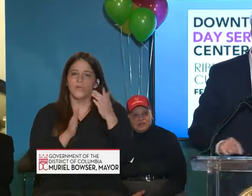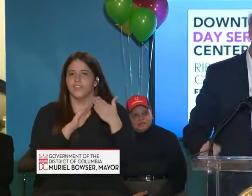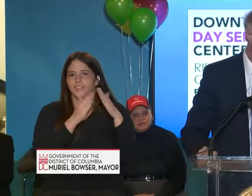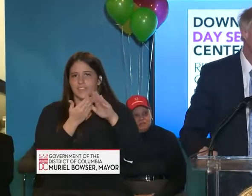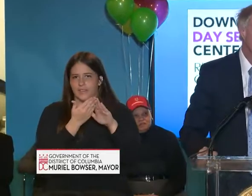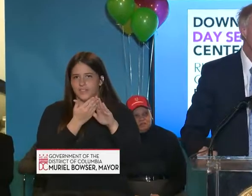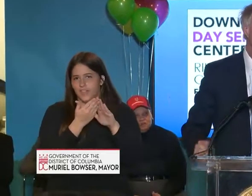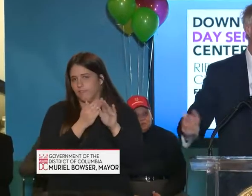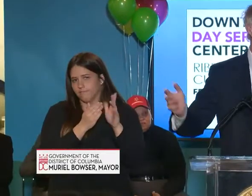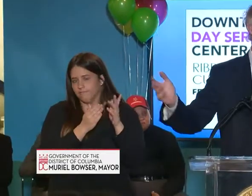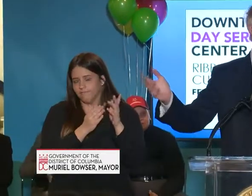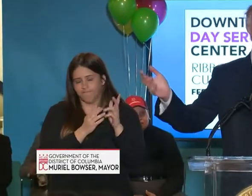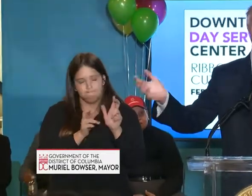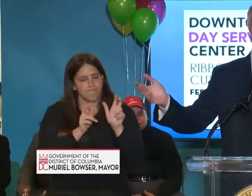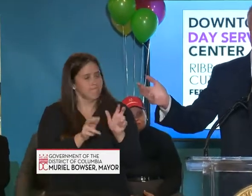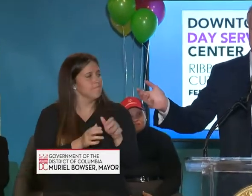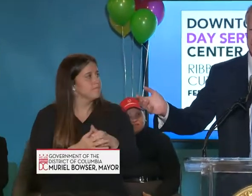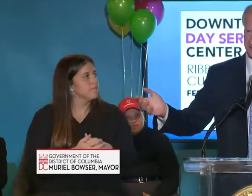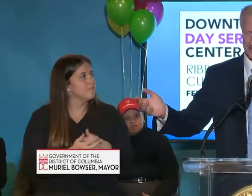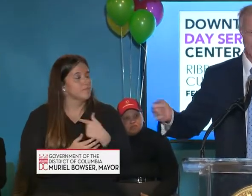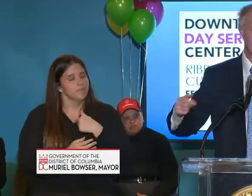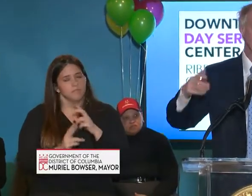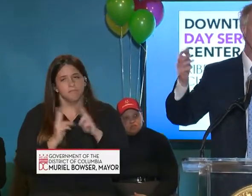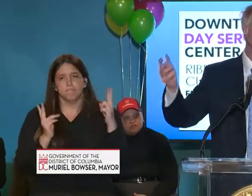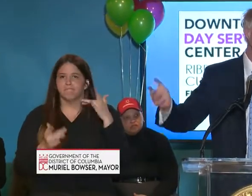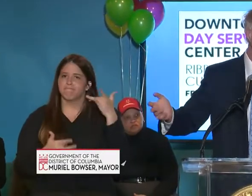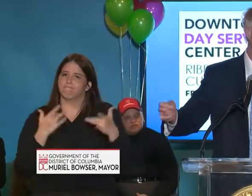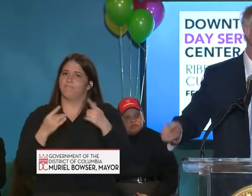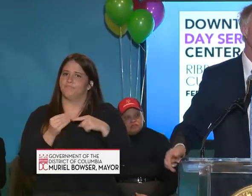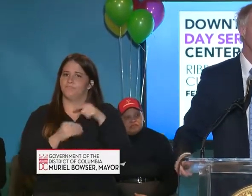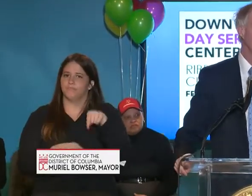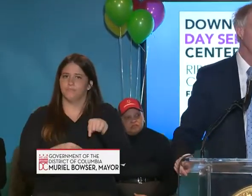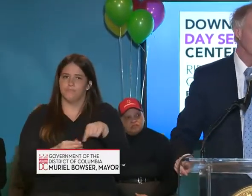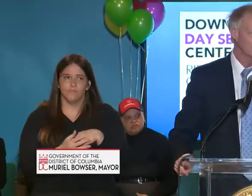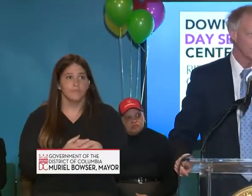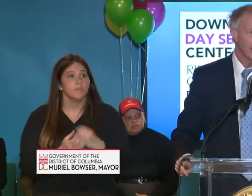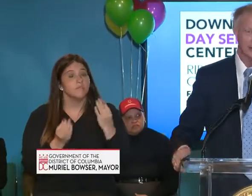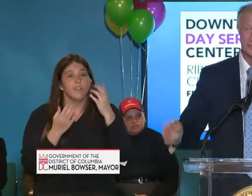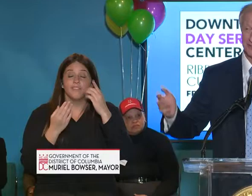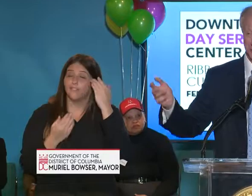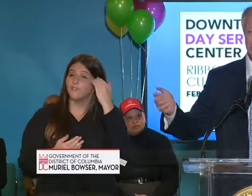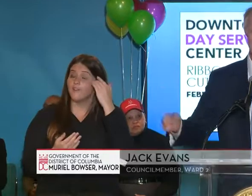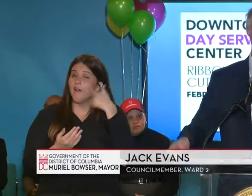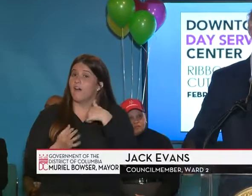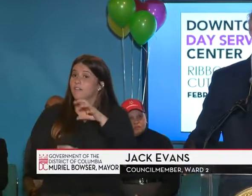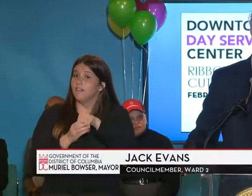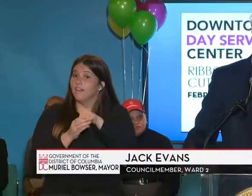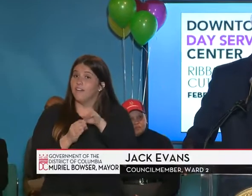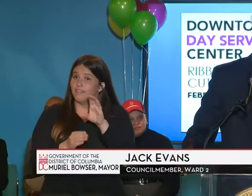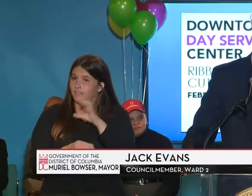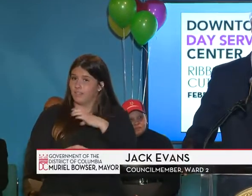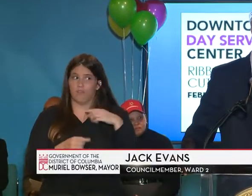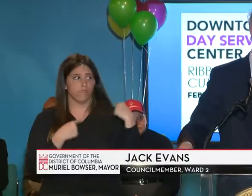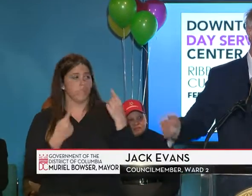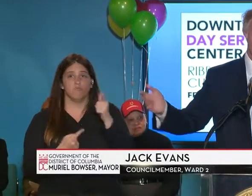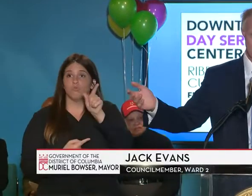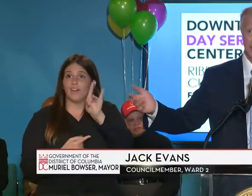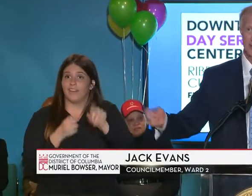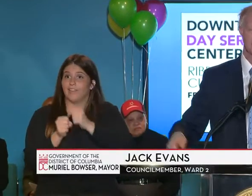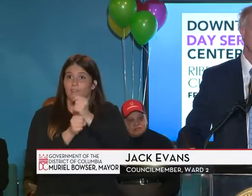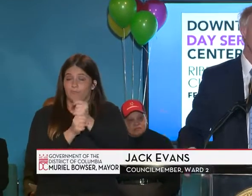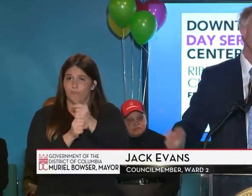downtown bid. So I'm tremendously excited about this. As many of you know, I've been on the council a while. It's been 28 years now,